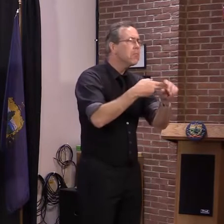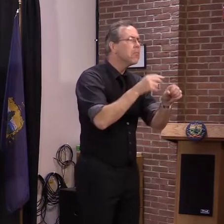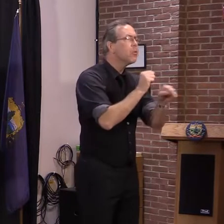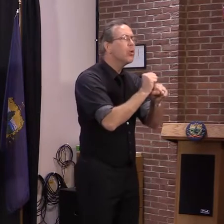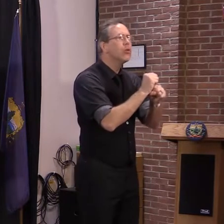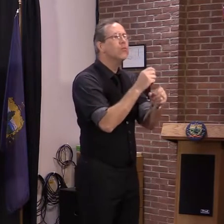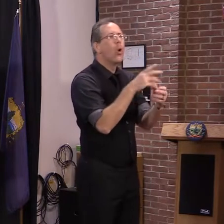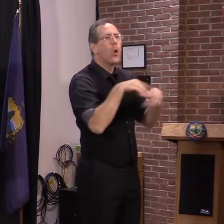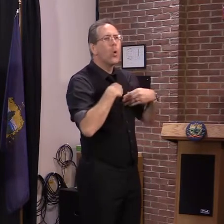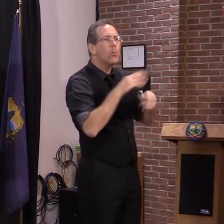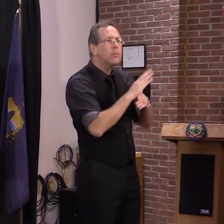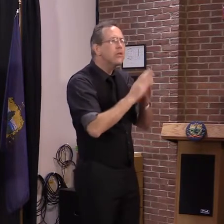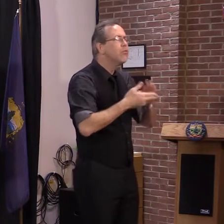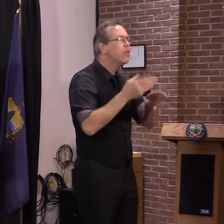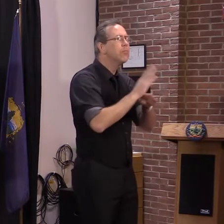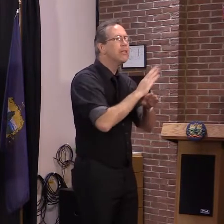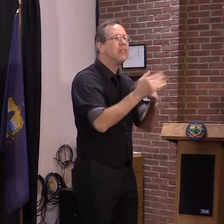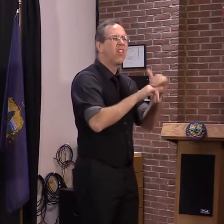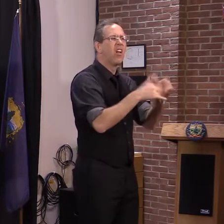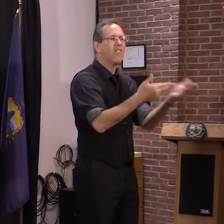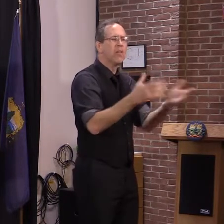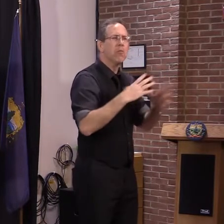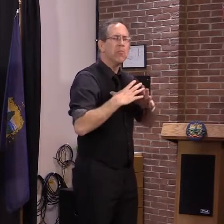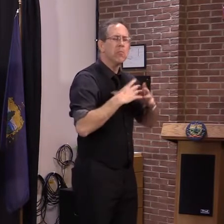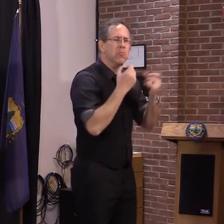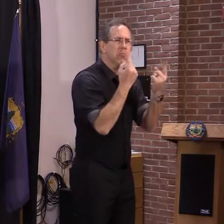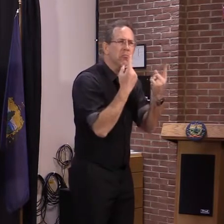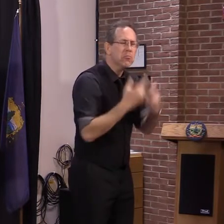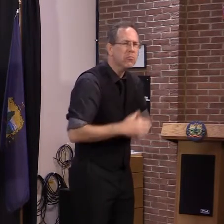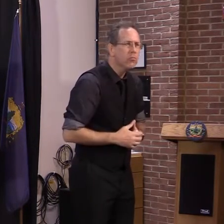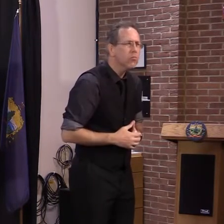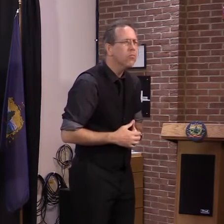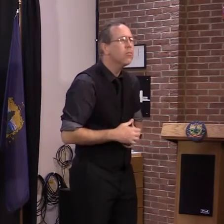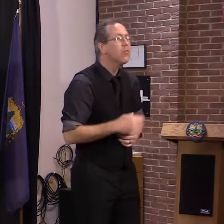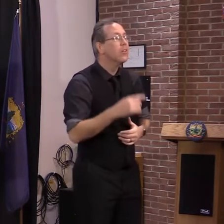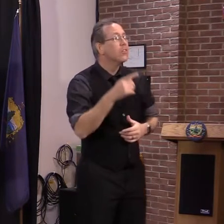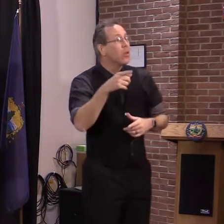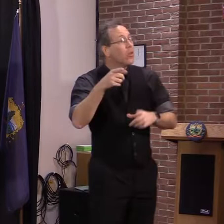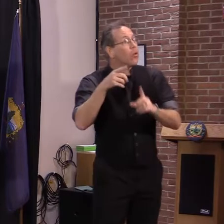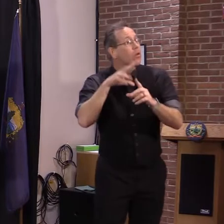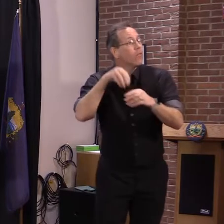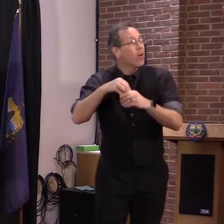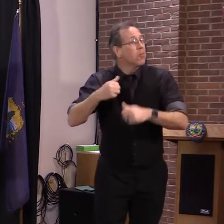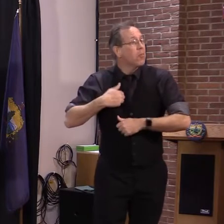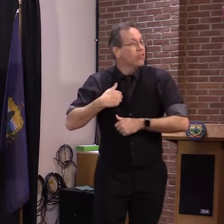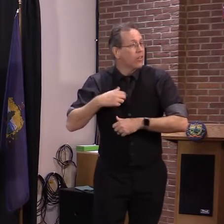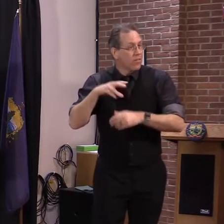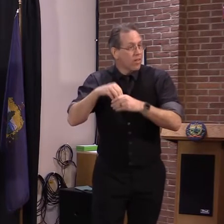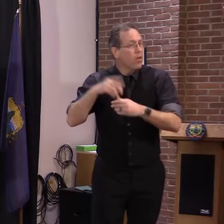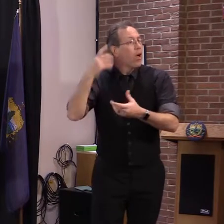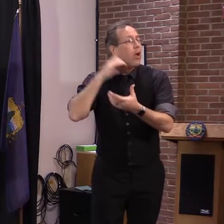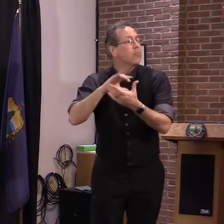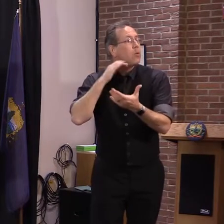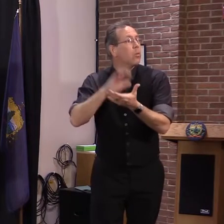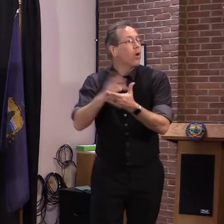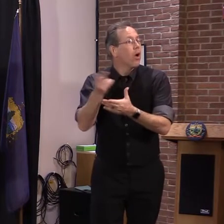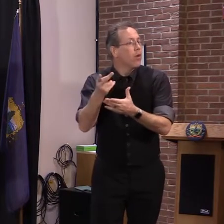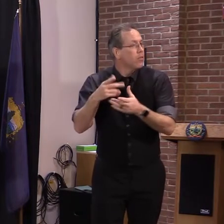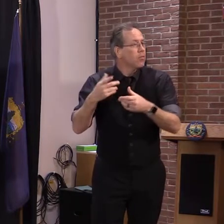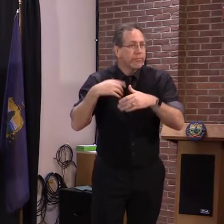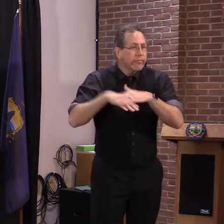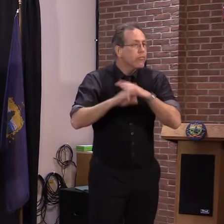experience to help with our workforce challenges. Many retirees also bring working spouses to join our workforce and children to enroll in our